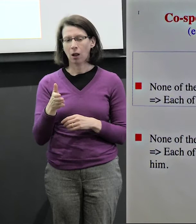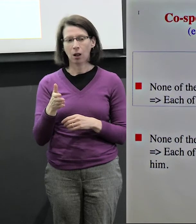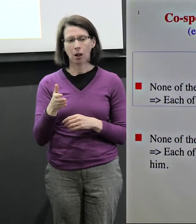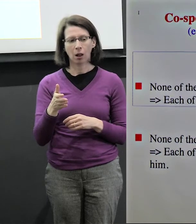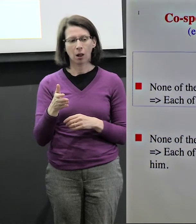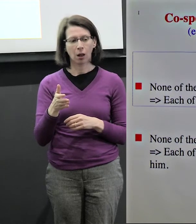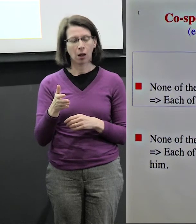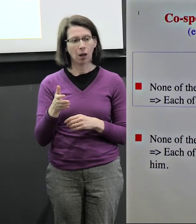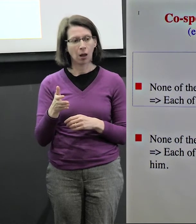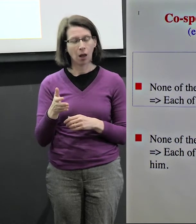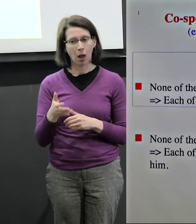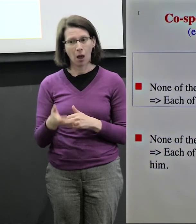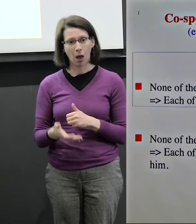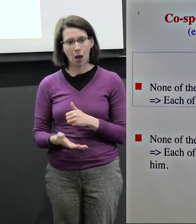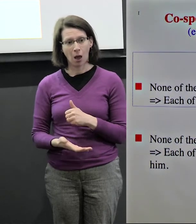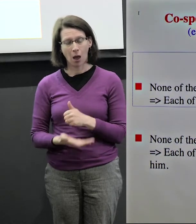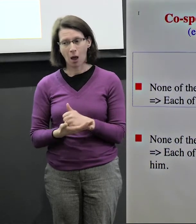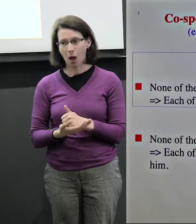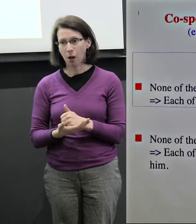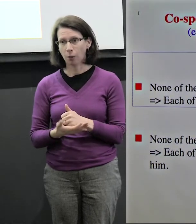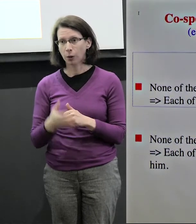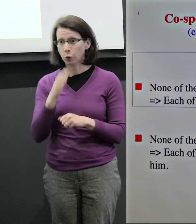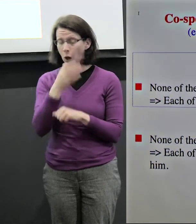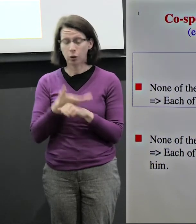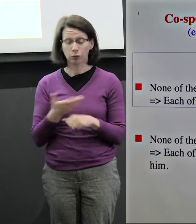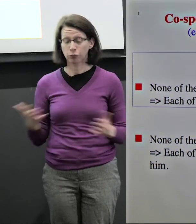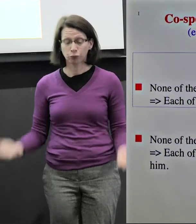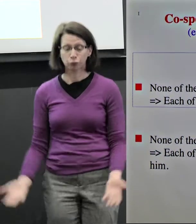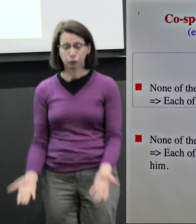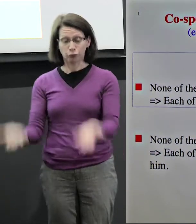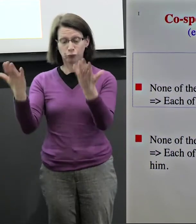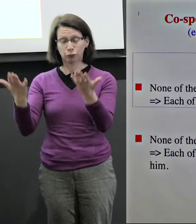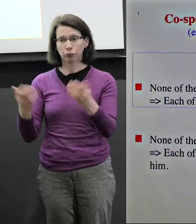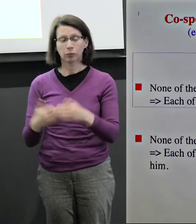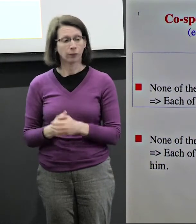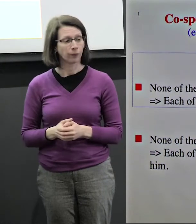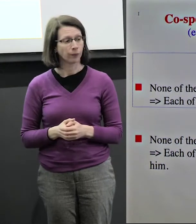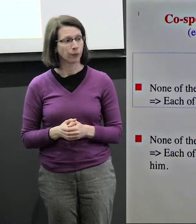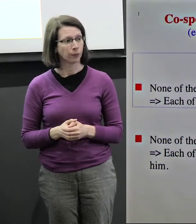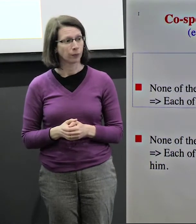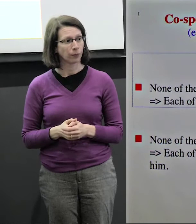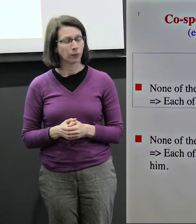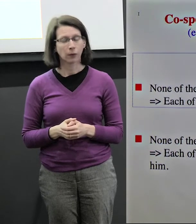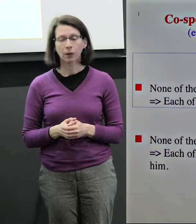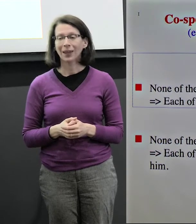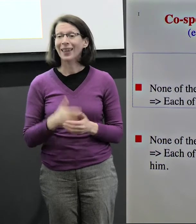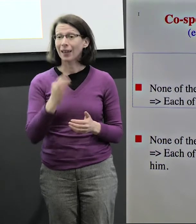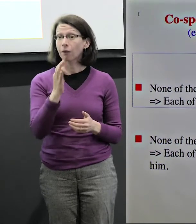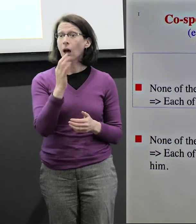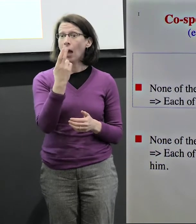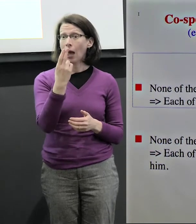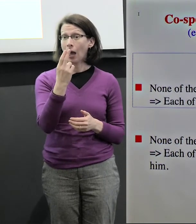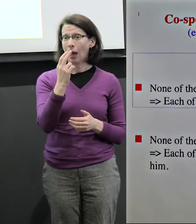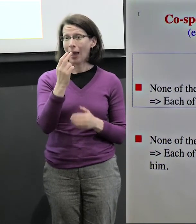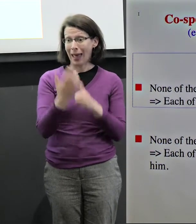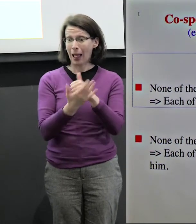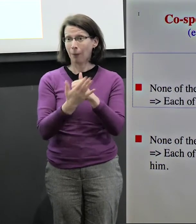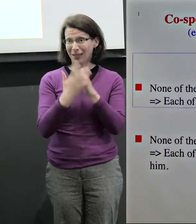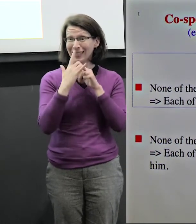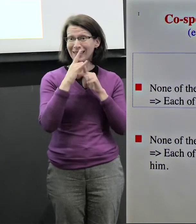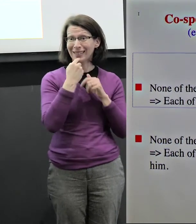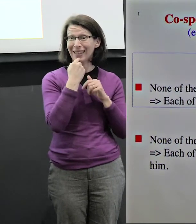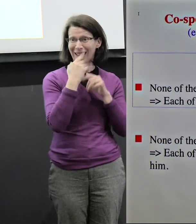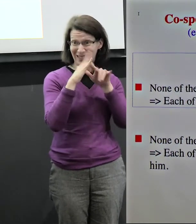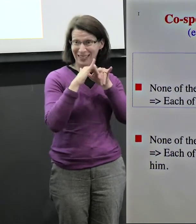this. The difference is this. When you say none of these 10 guys will help his daughter, you understand that